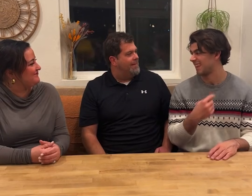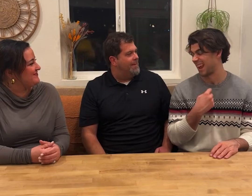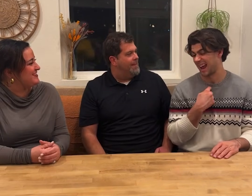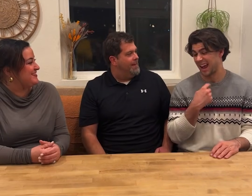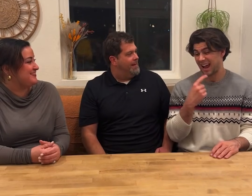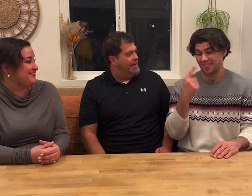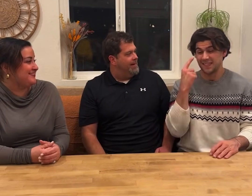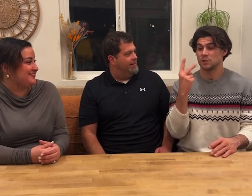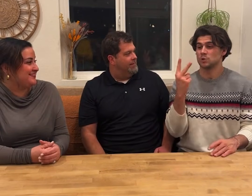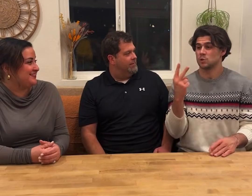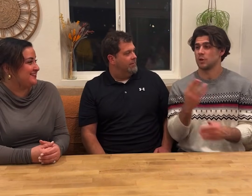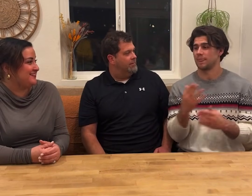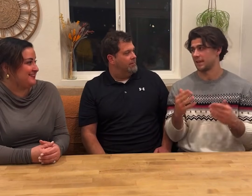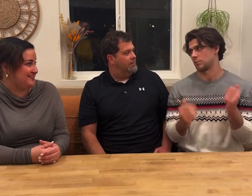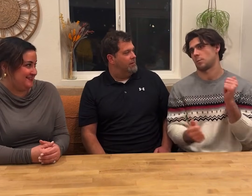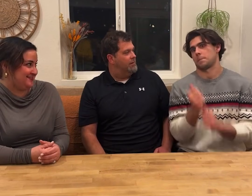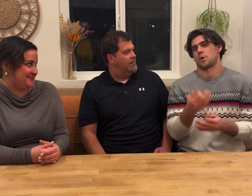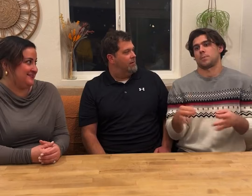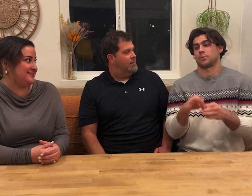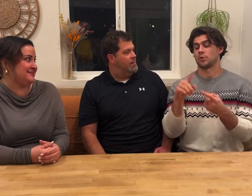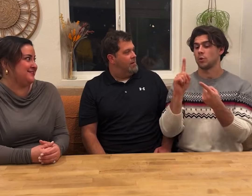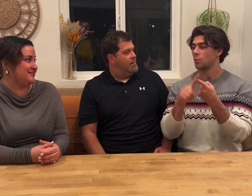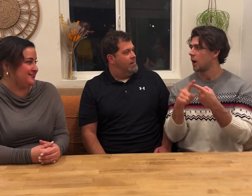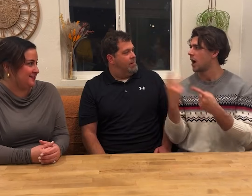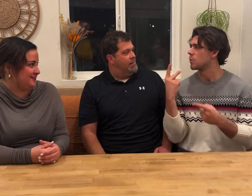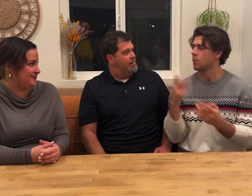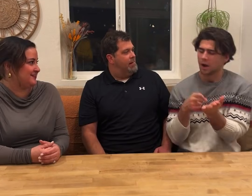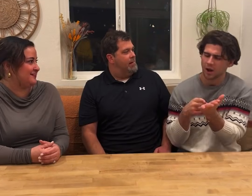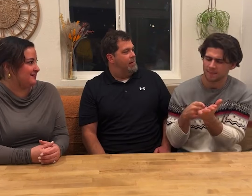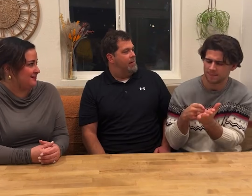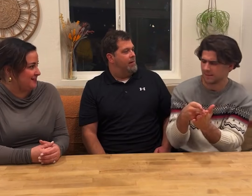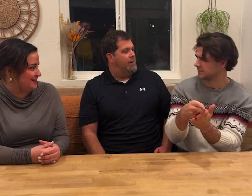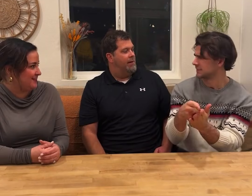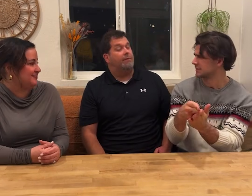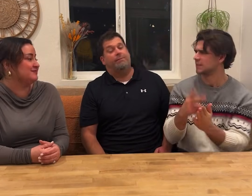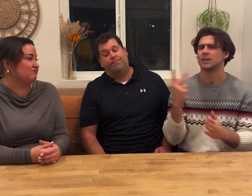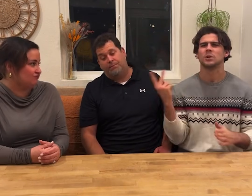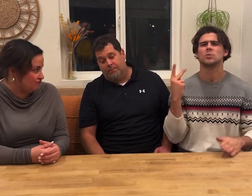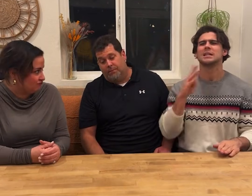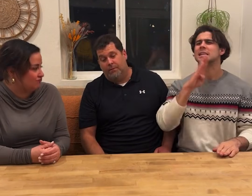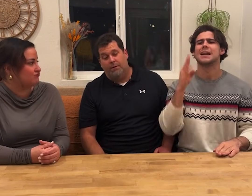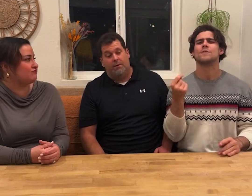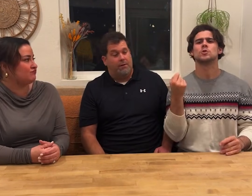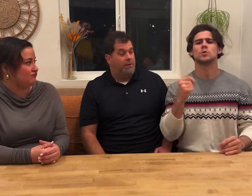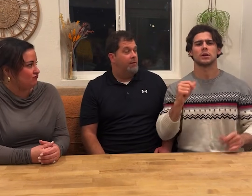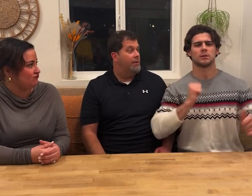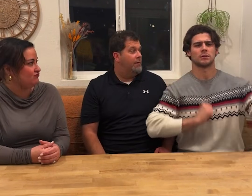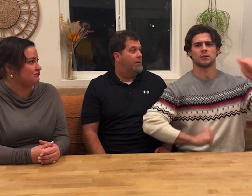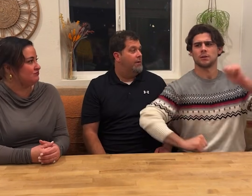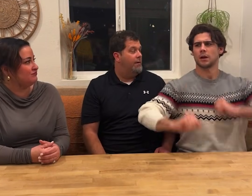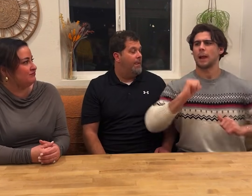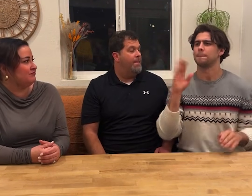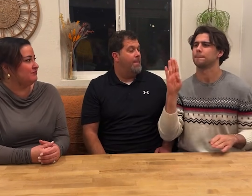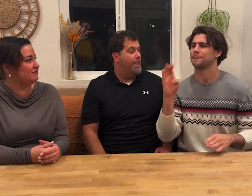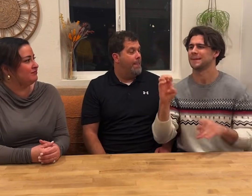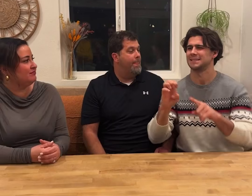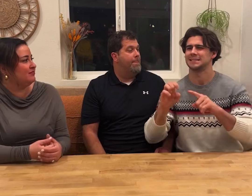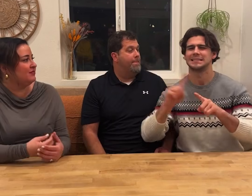language. And I think two things really most importantly is the authenticity. We never tried to be